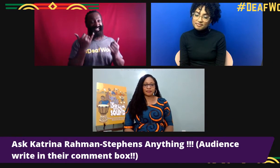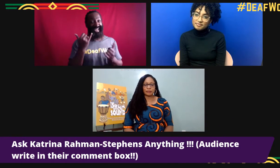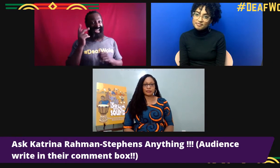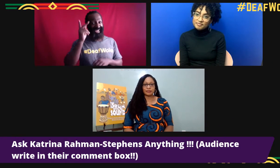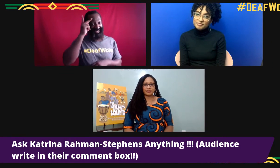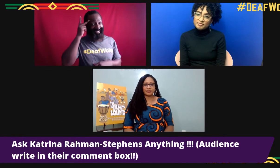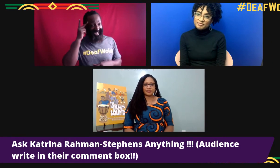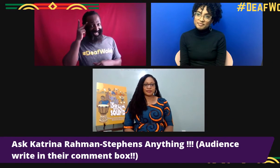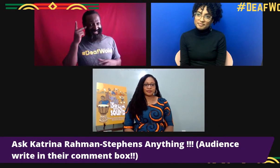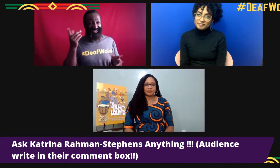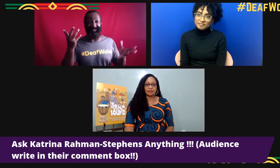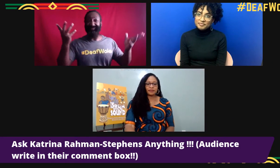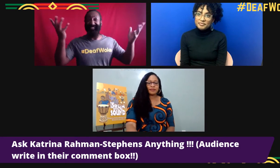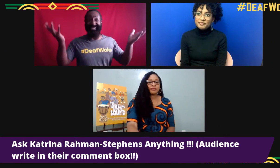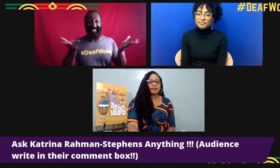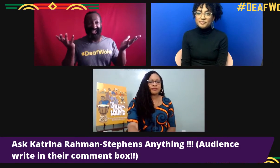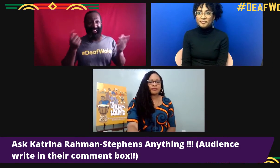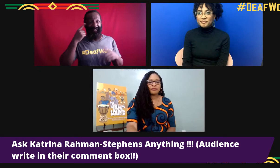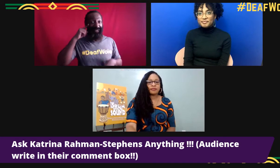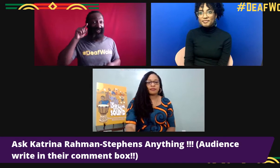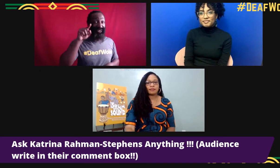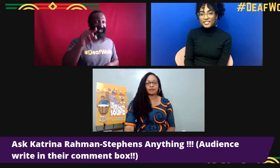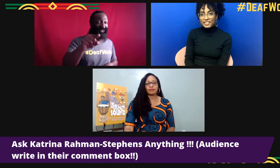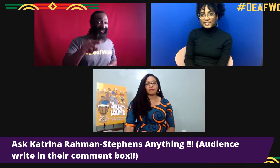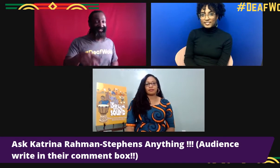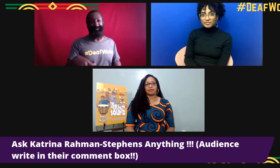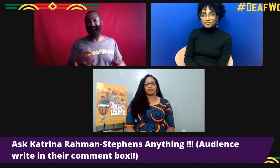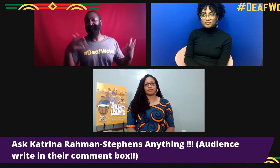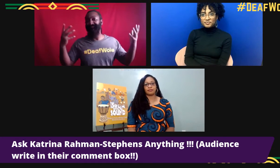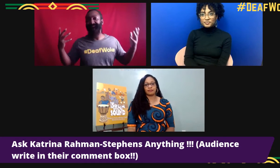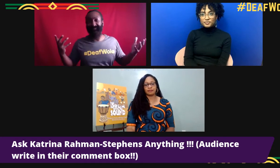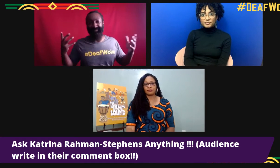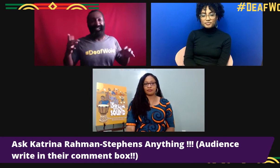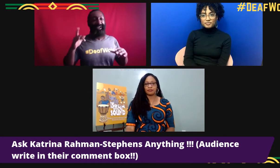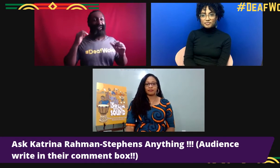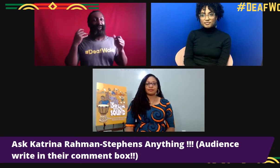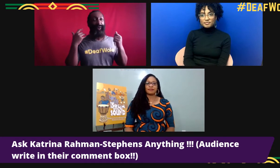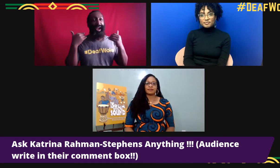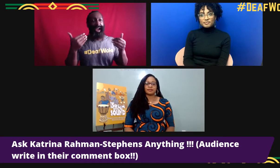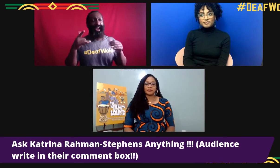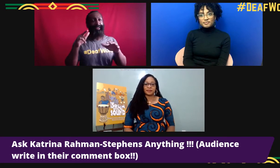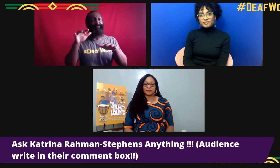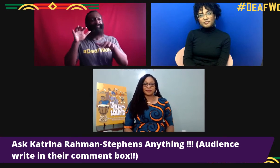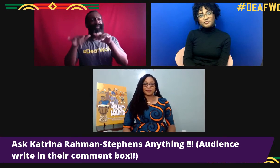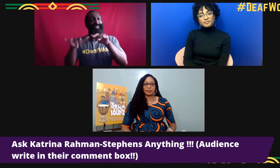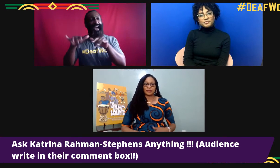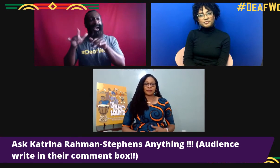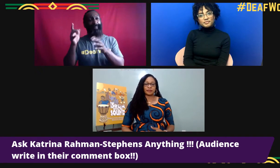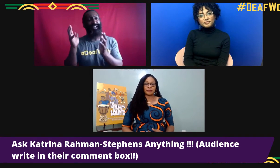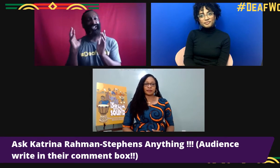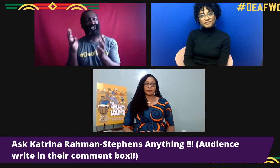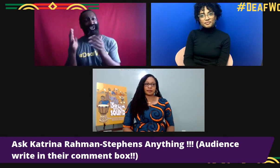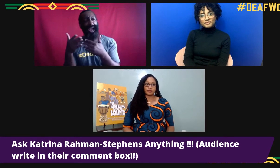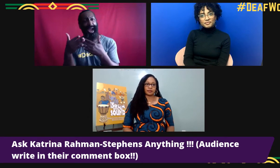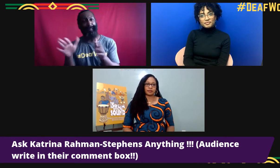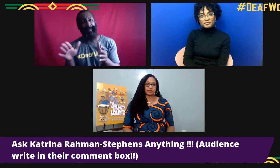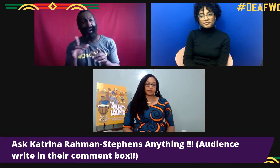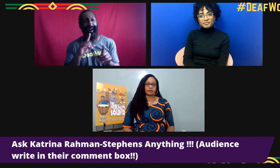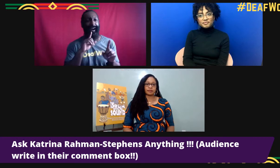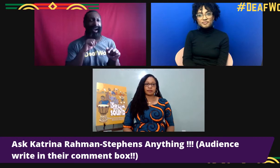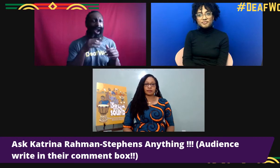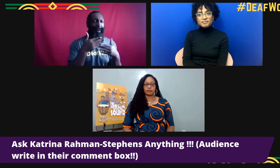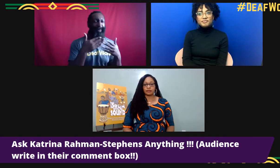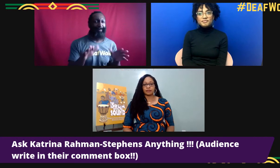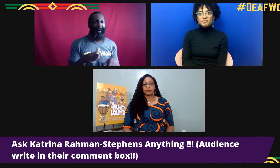Okay, people. Now it's Ask Katrina Anything. So go ahead and type